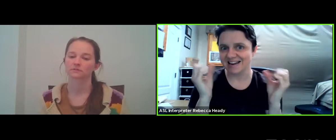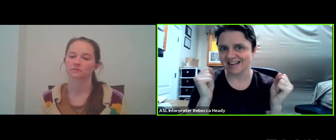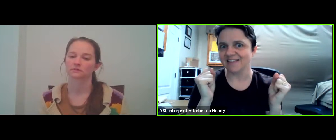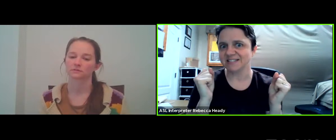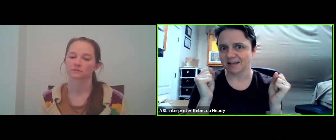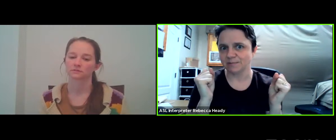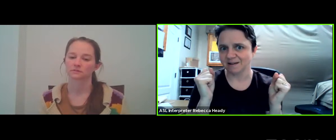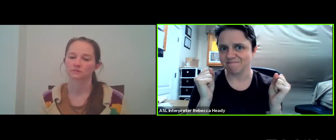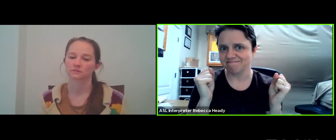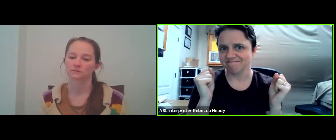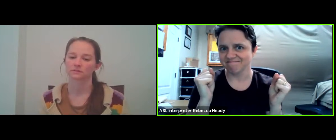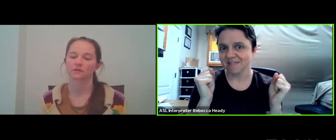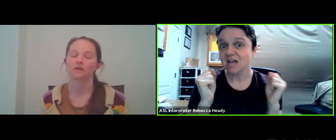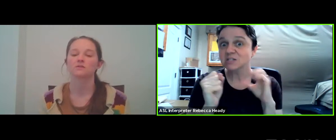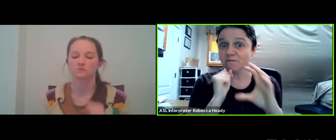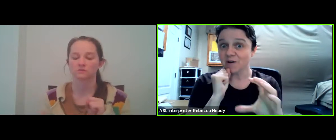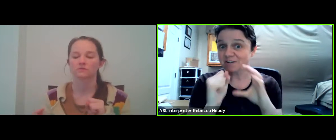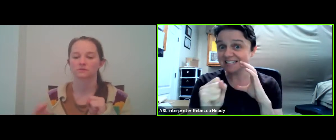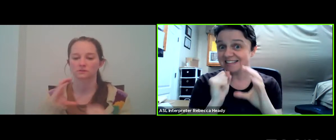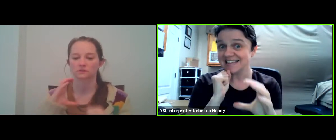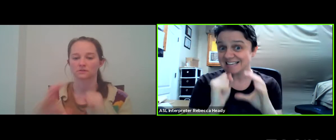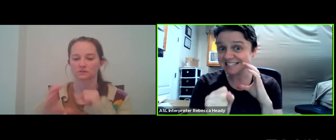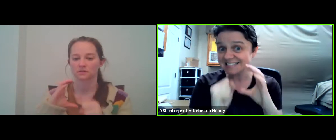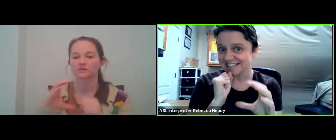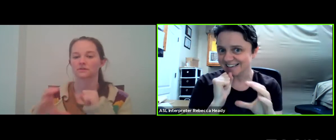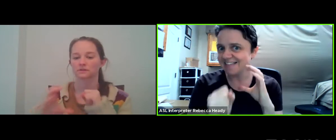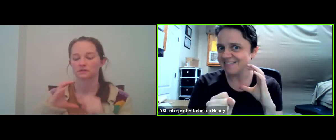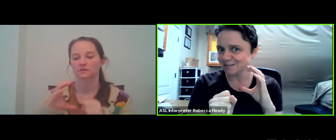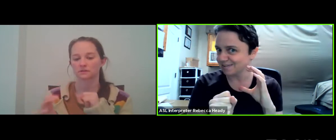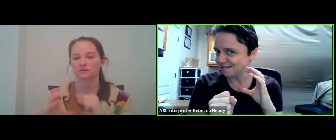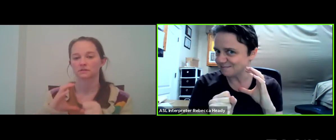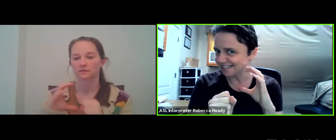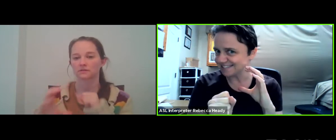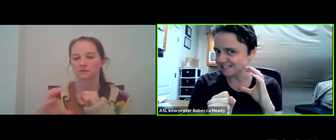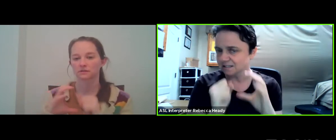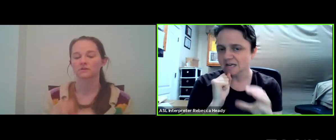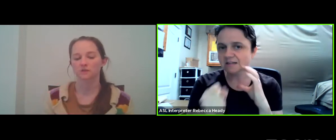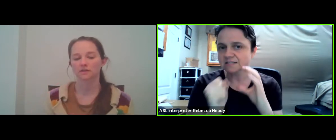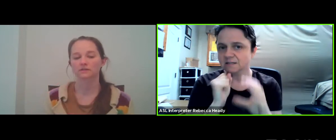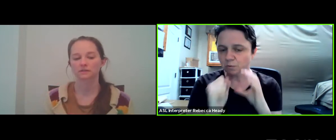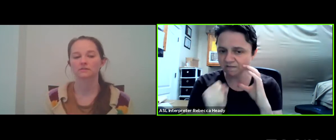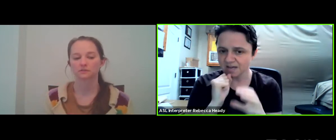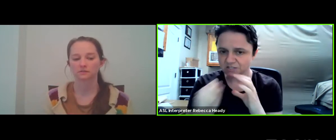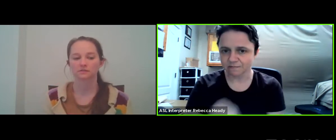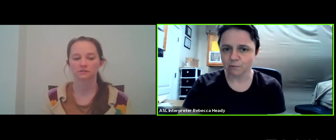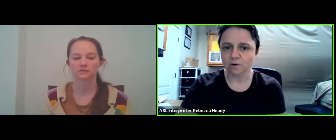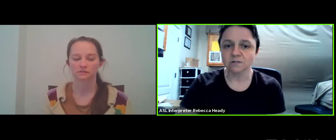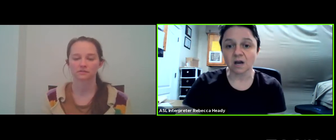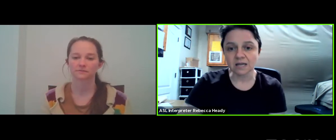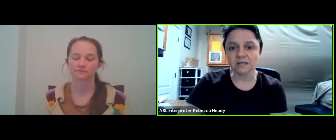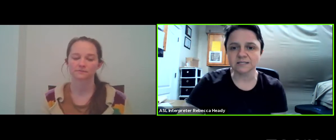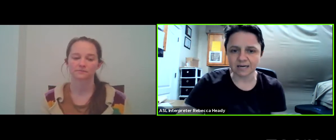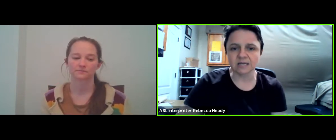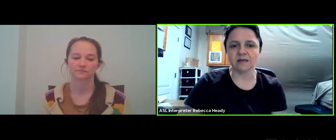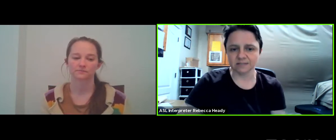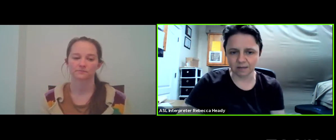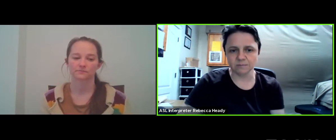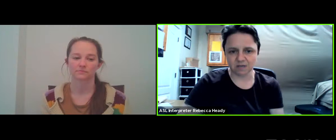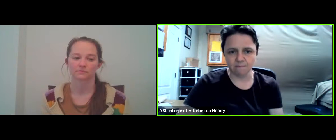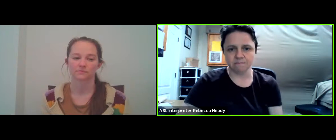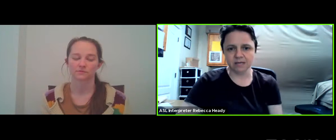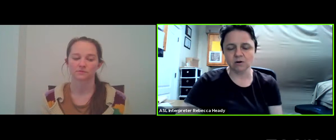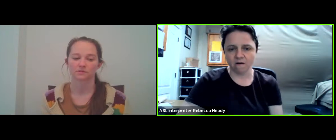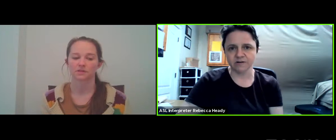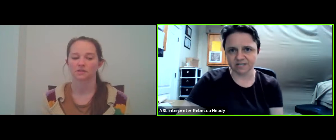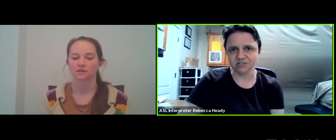and signing at the same time. So if you ever see this, that's what that means. Okay. Abbreviation for talking and signing at the